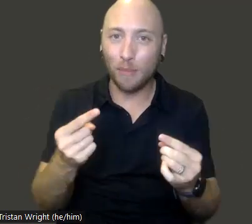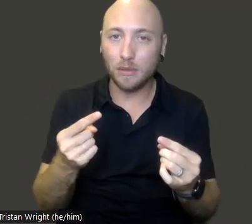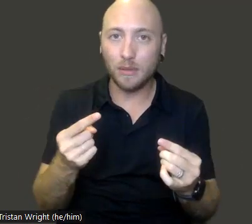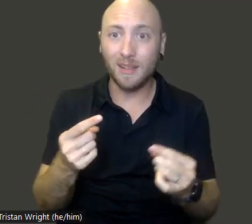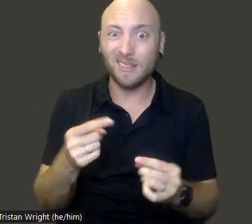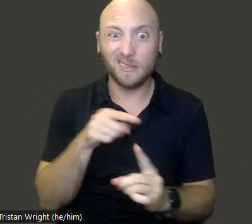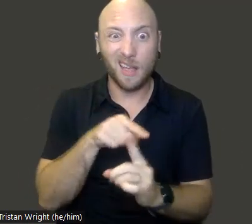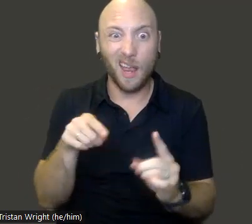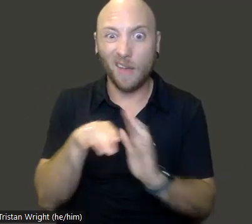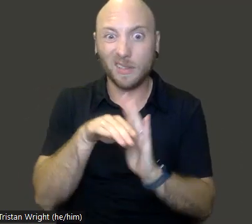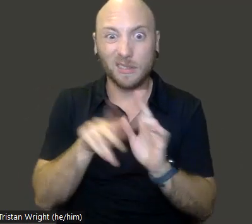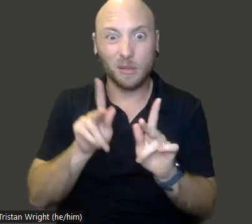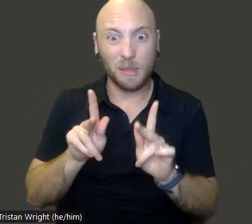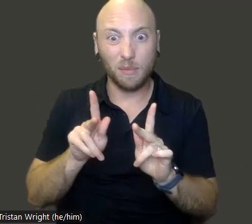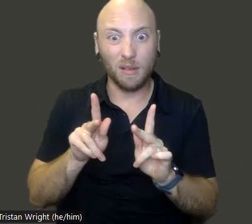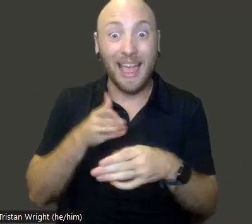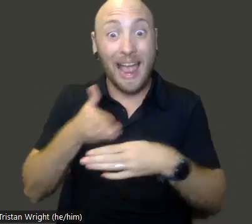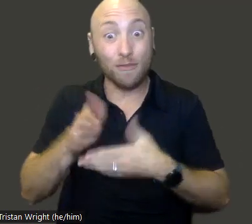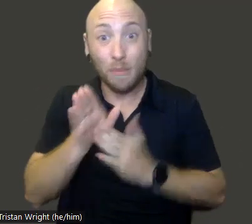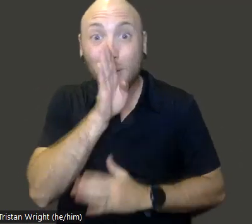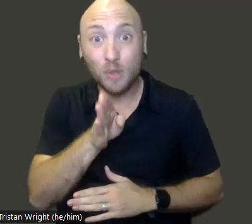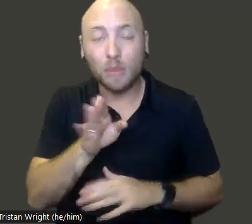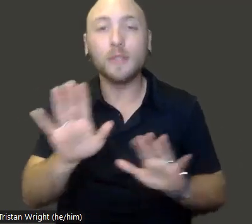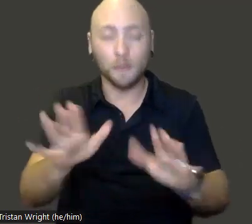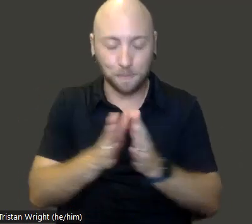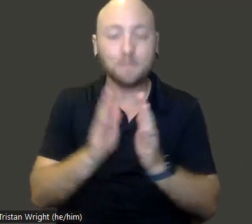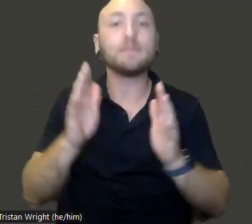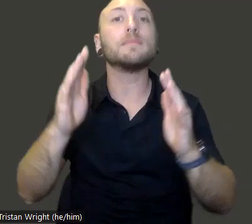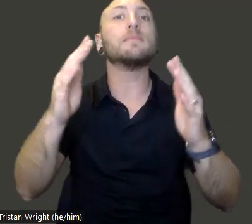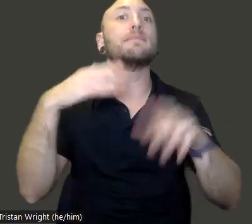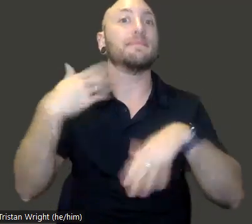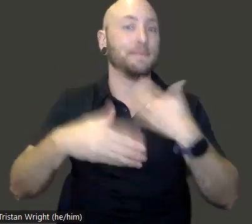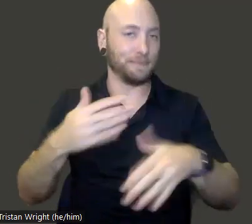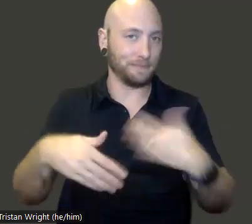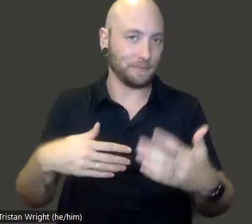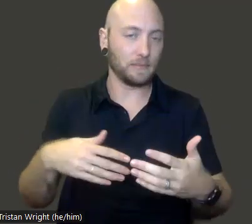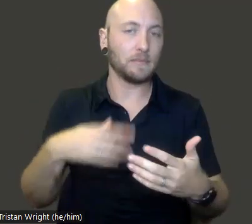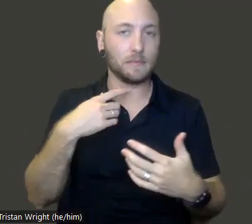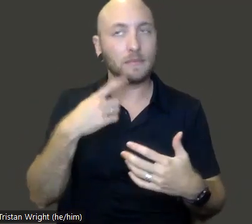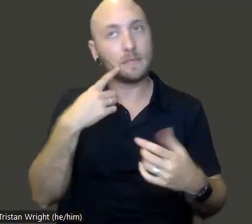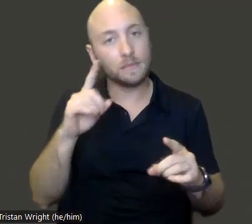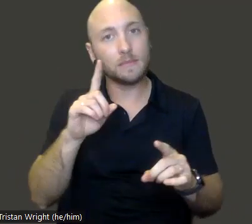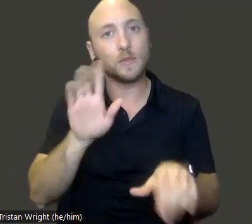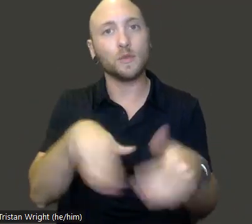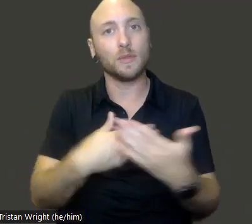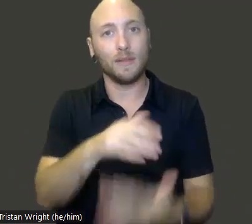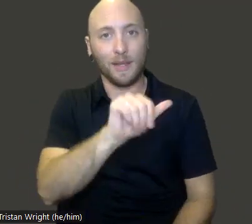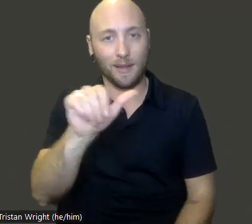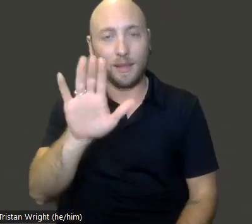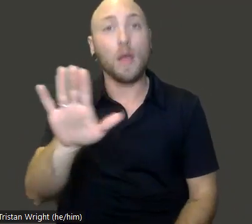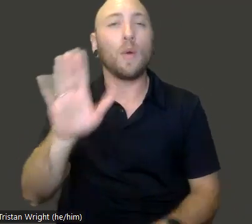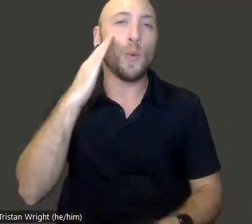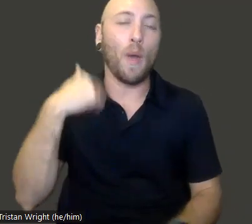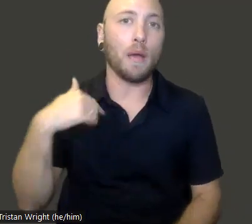I end up in Alcoholics Anonymous, and you know, I was young, I was different, I was special. So I had to, you